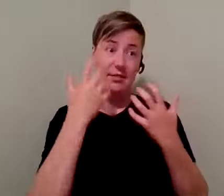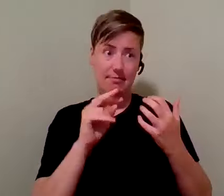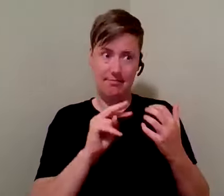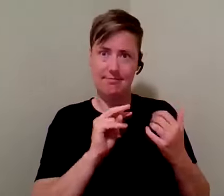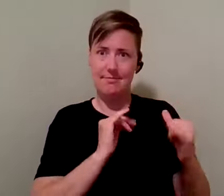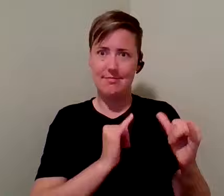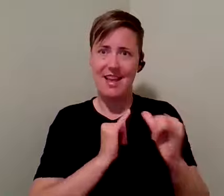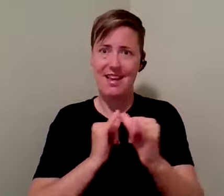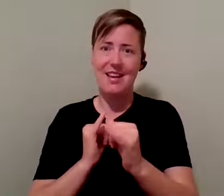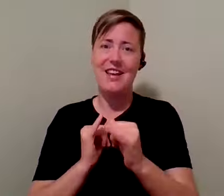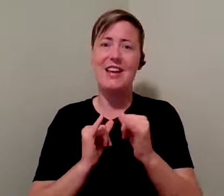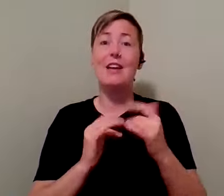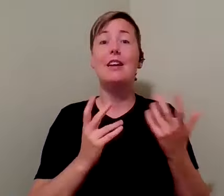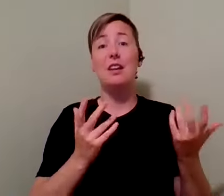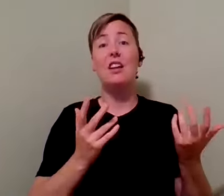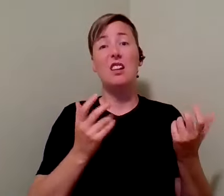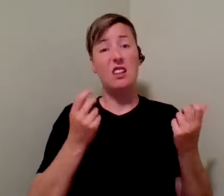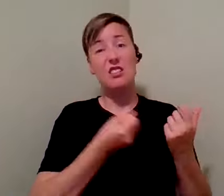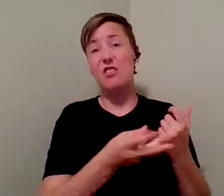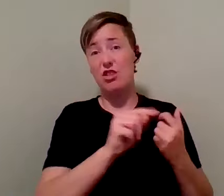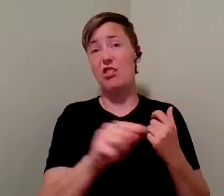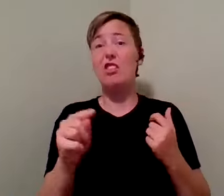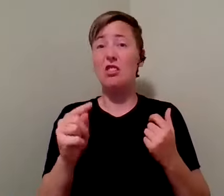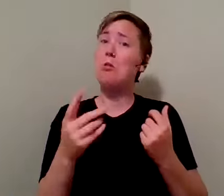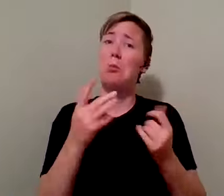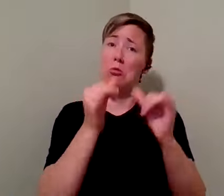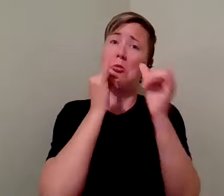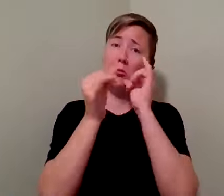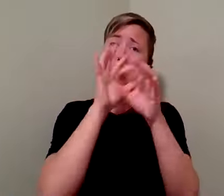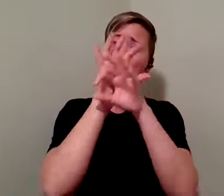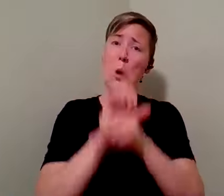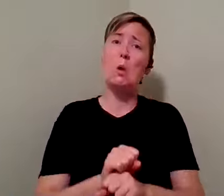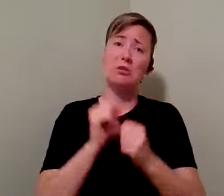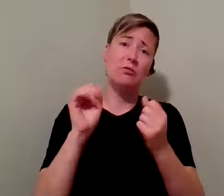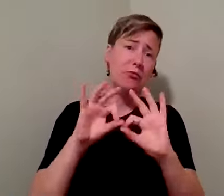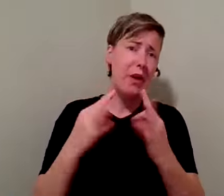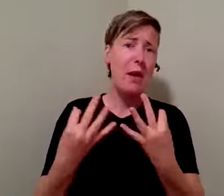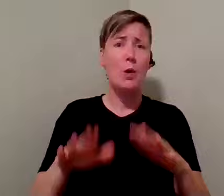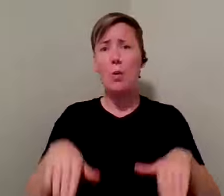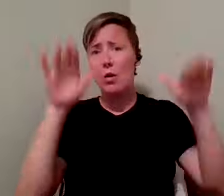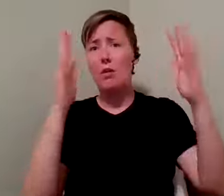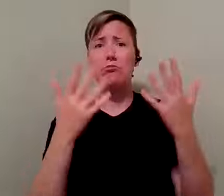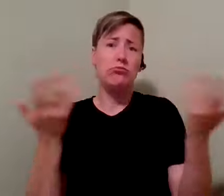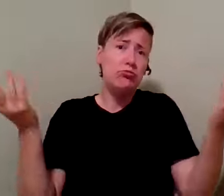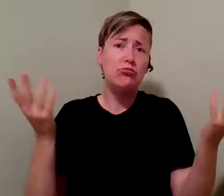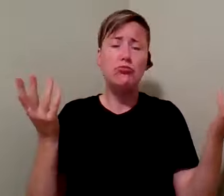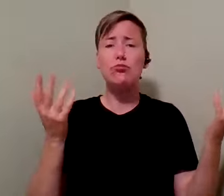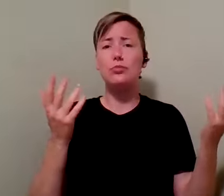had a social background of drinking. So we would get together and, as young men, we